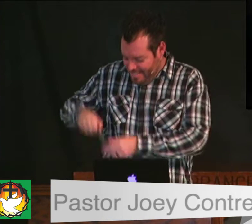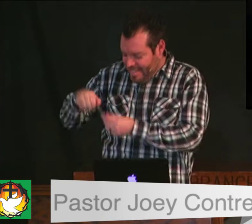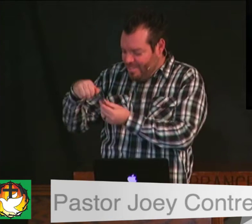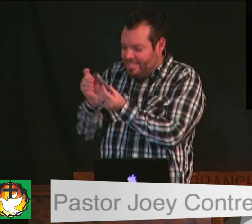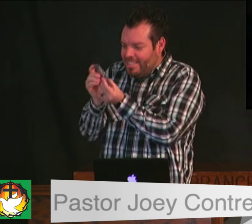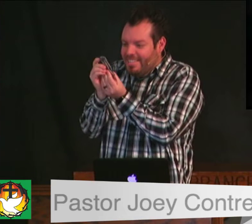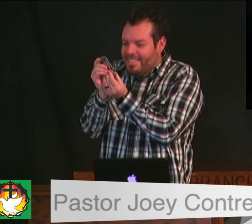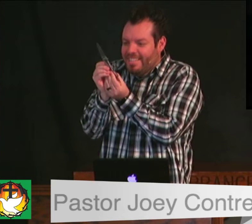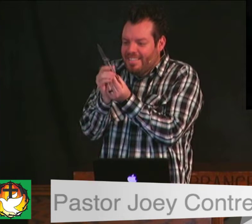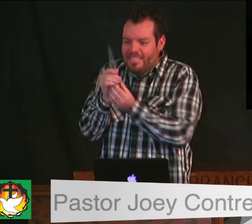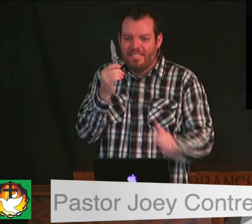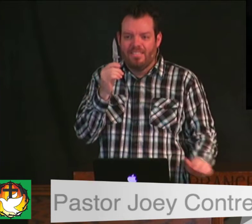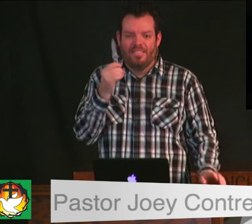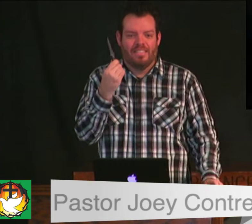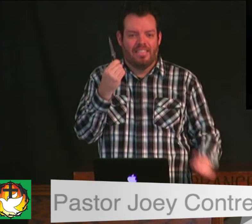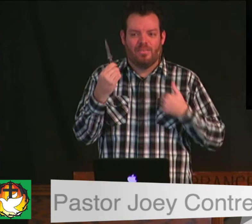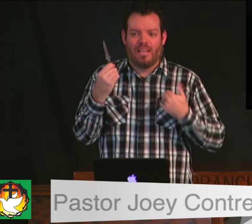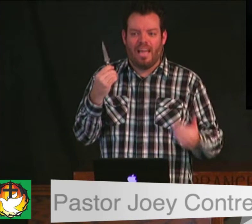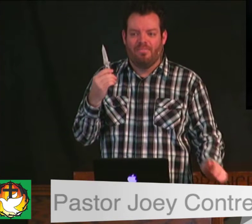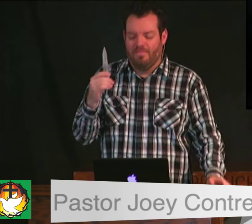Have a little thing. This is what I